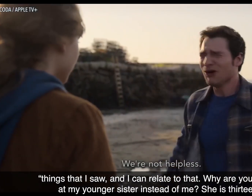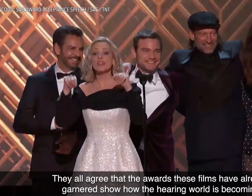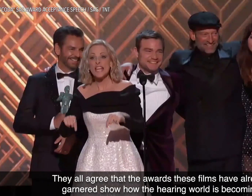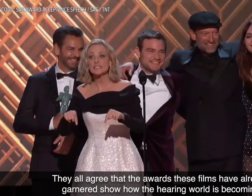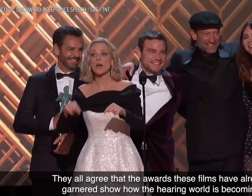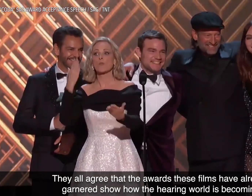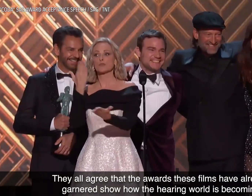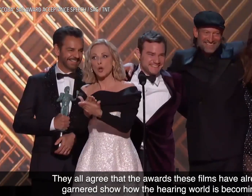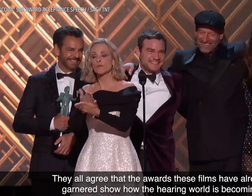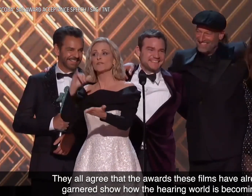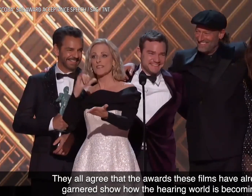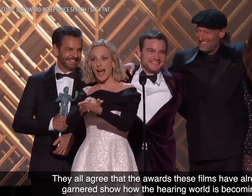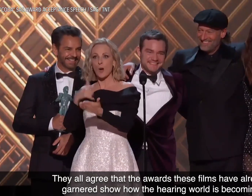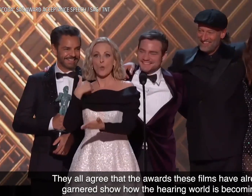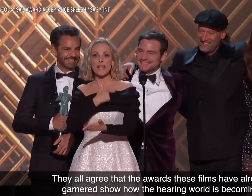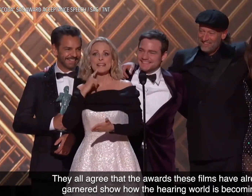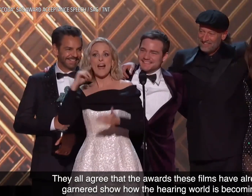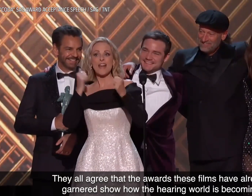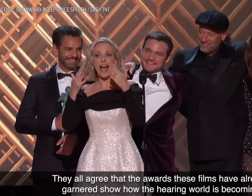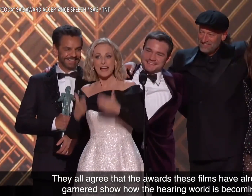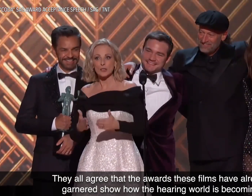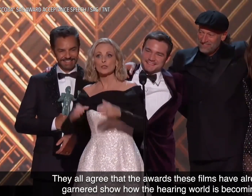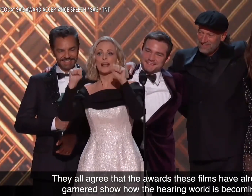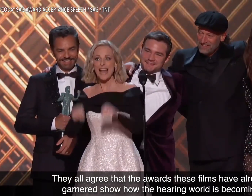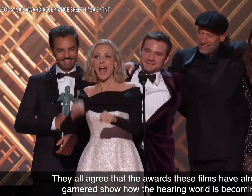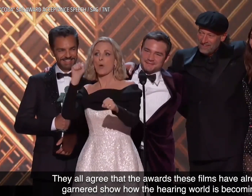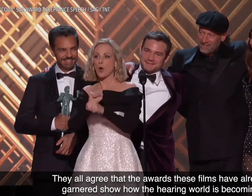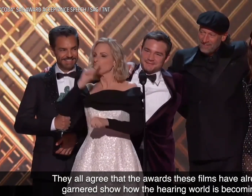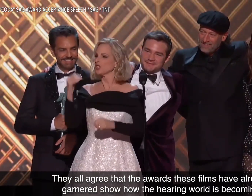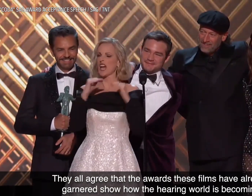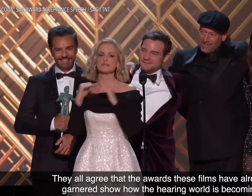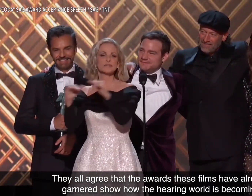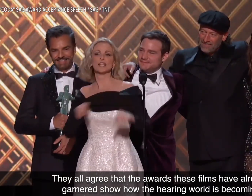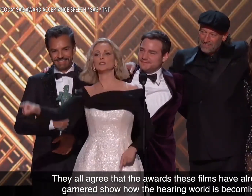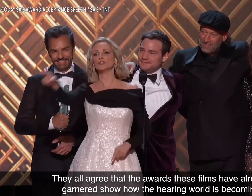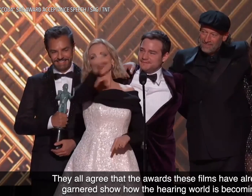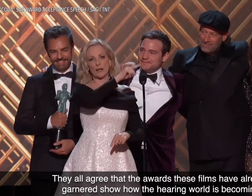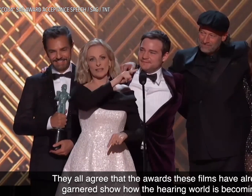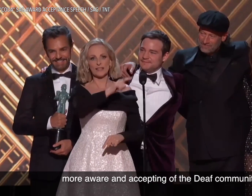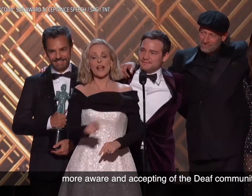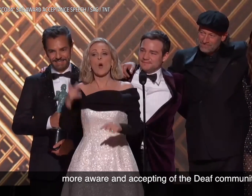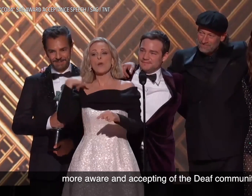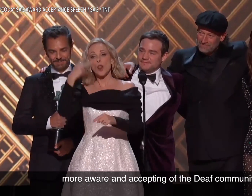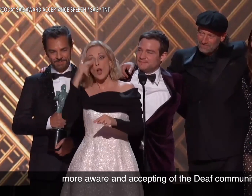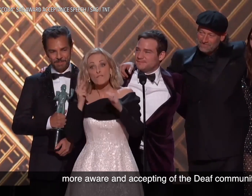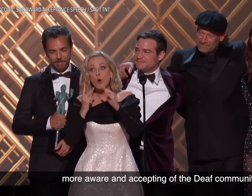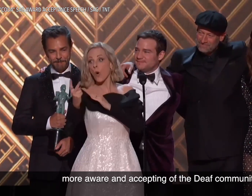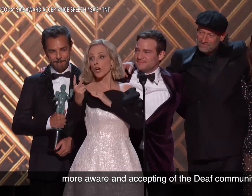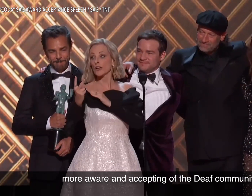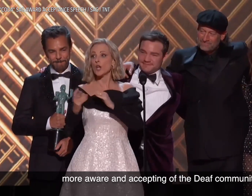13. They all agree that the awards these films have garnered show how the hearing world is becoming more aware and accepting of the